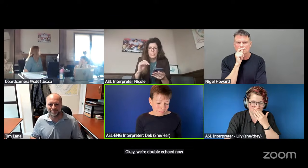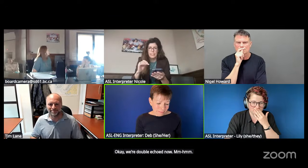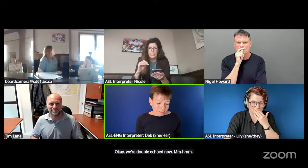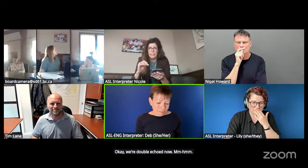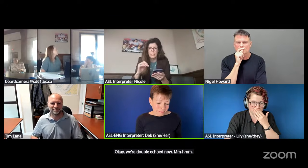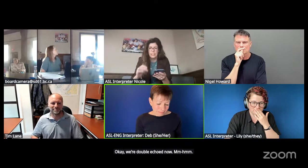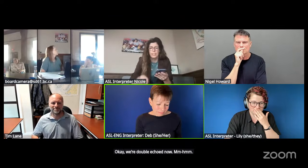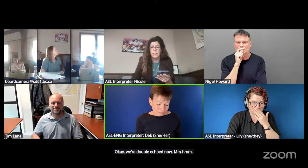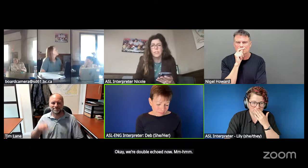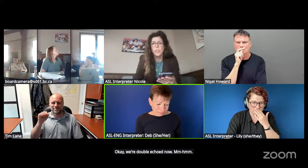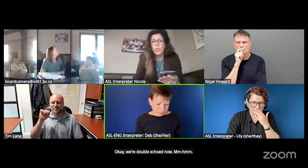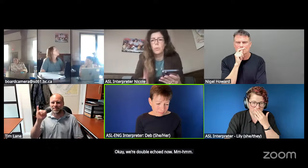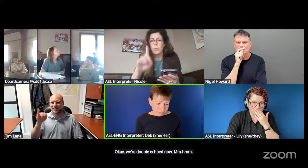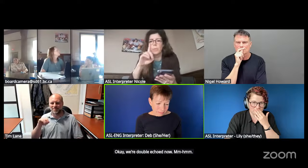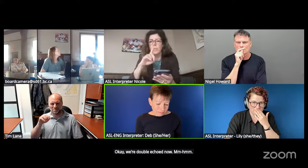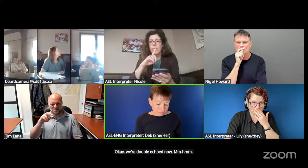Mhm.